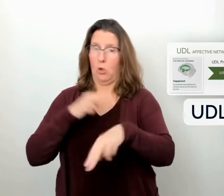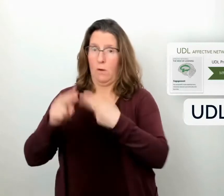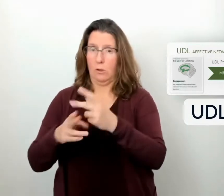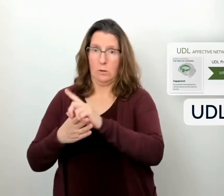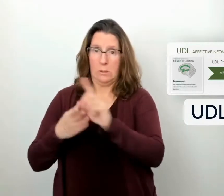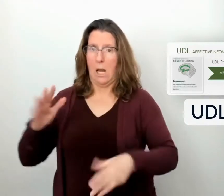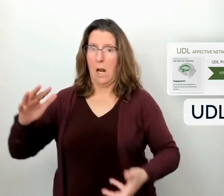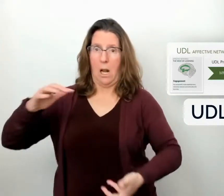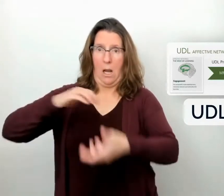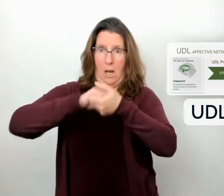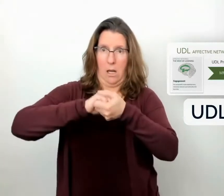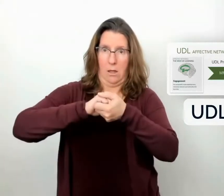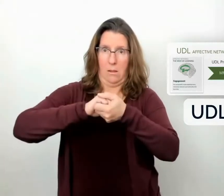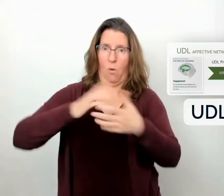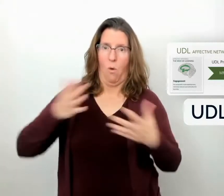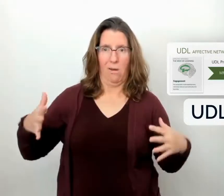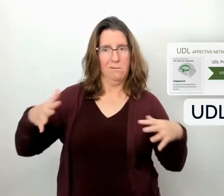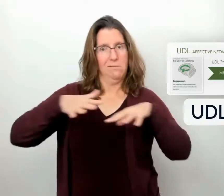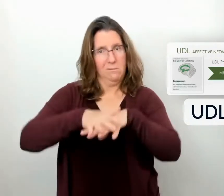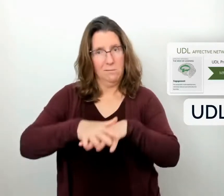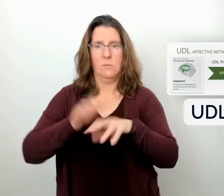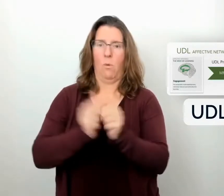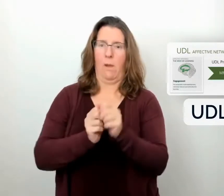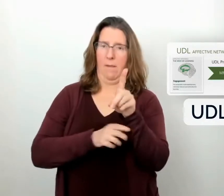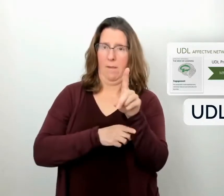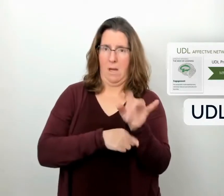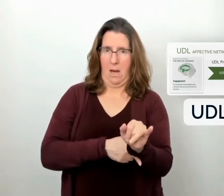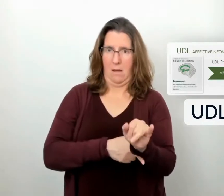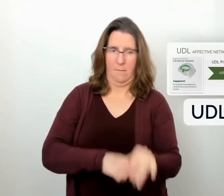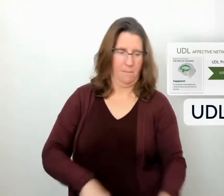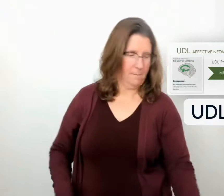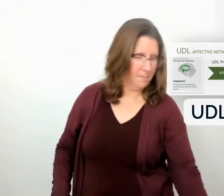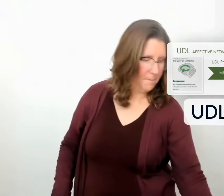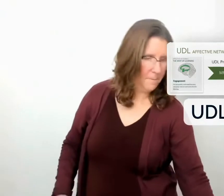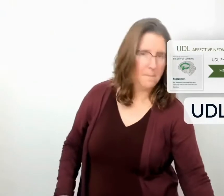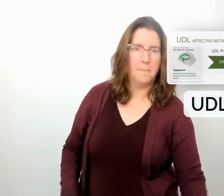We'll explore how UDL interfaces with DI.